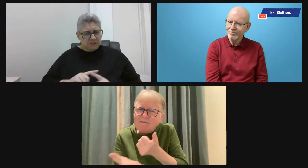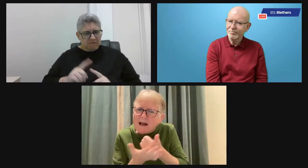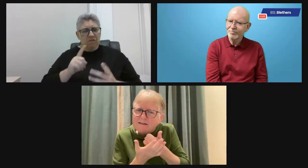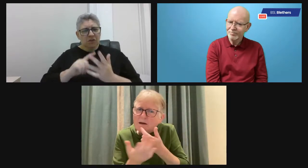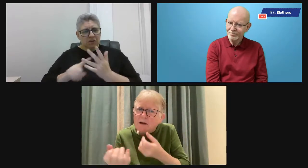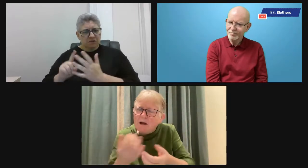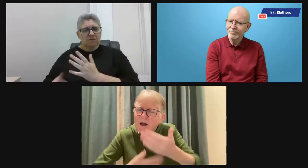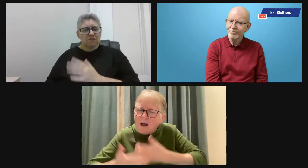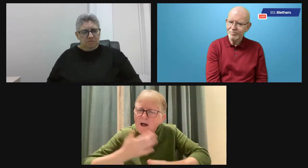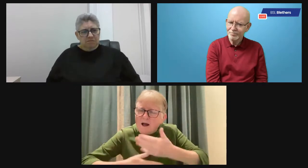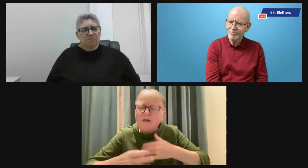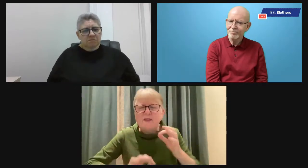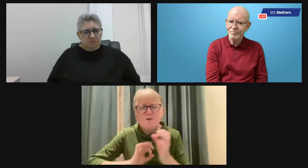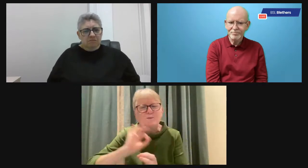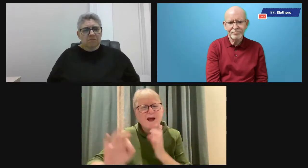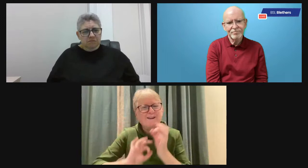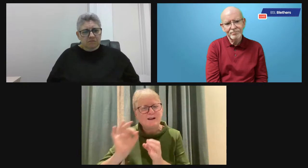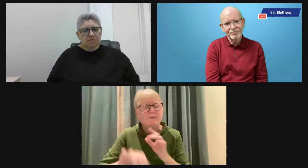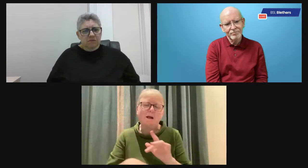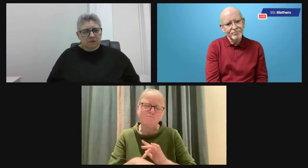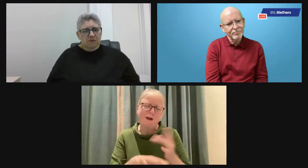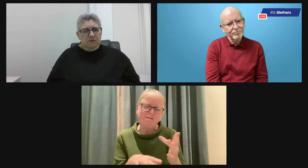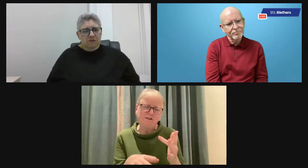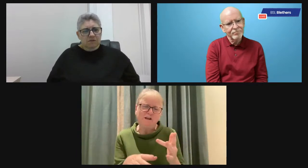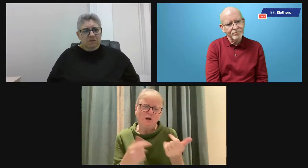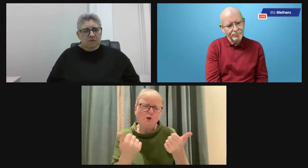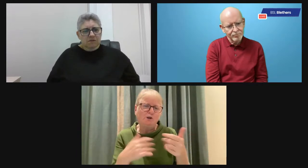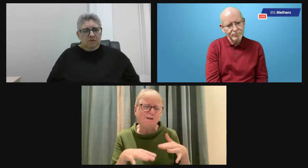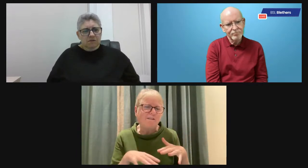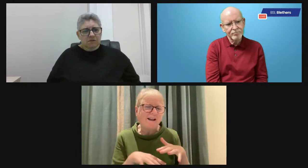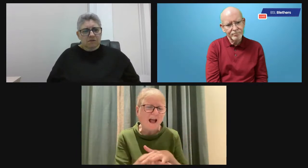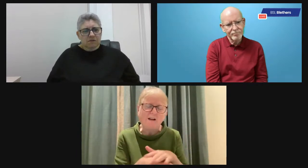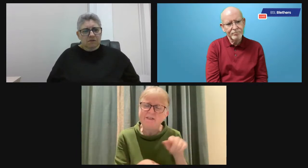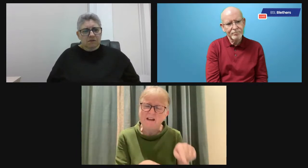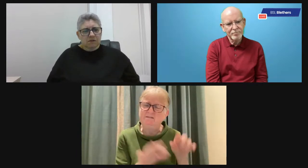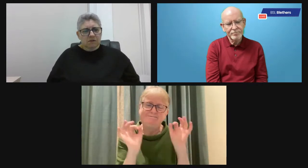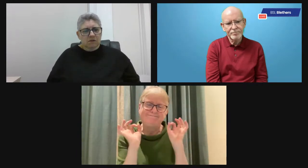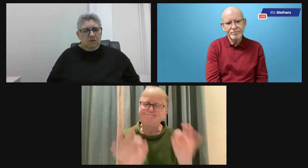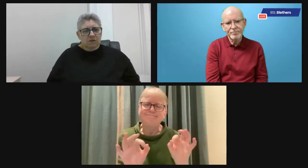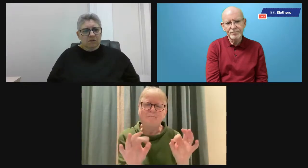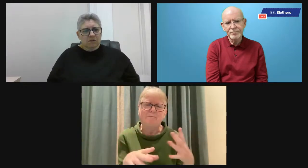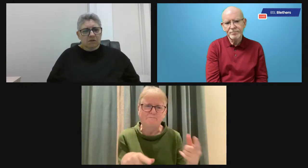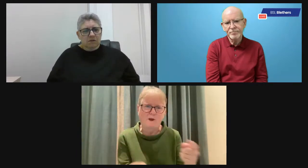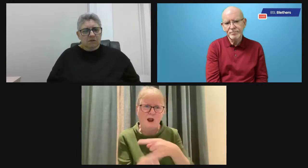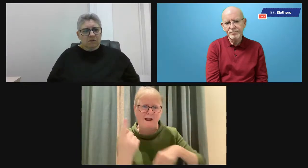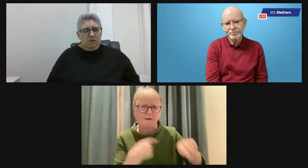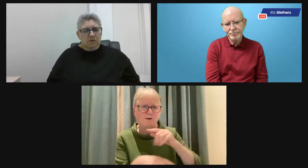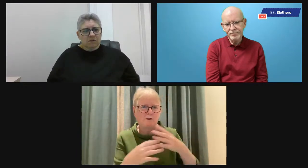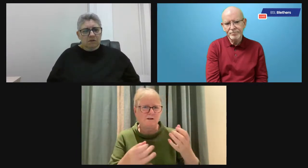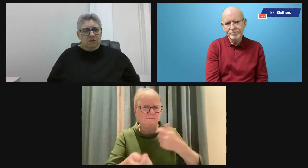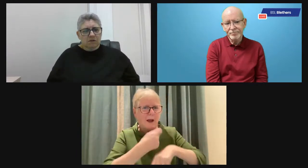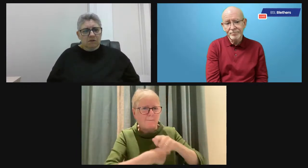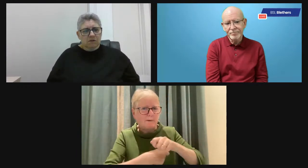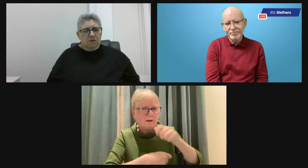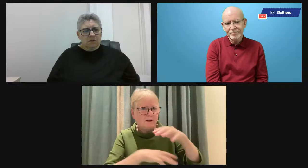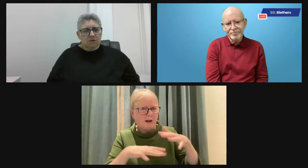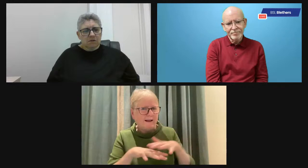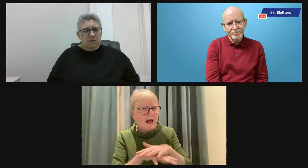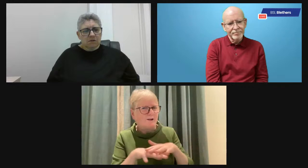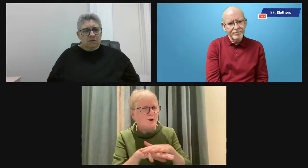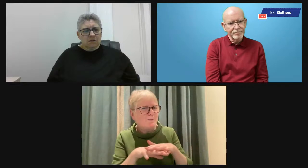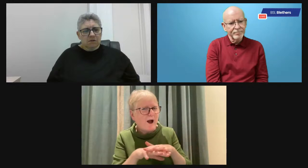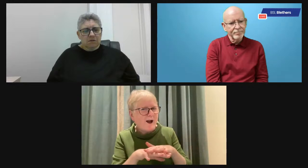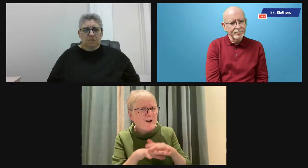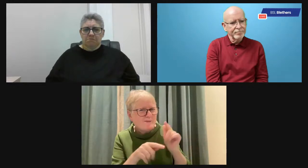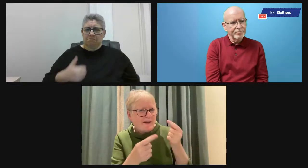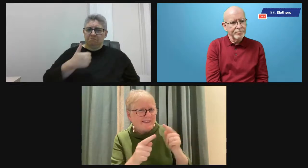very experienced in the BSL world to come and you know, talk to us about BSL. So it's a very professional kind of networking